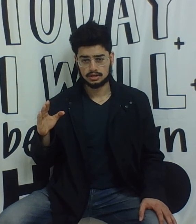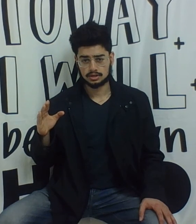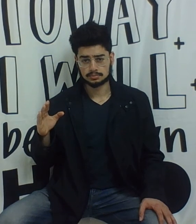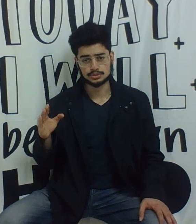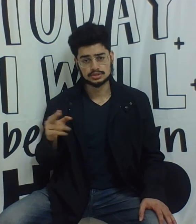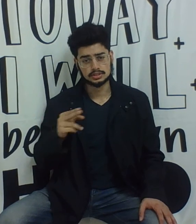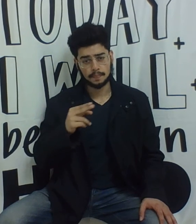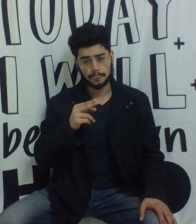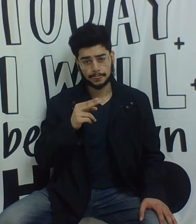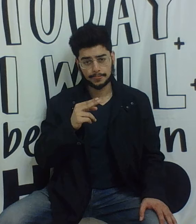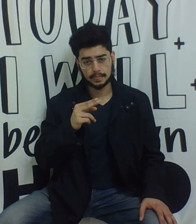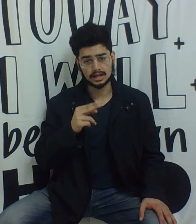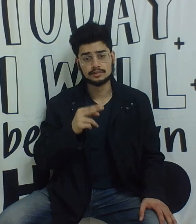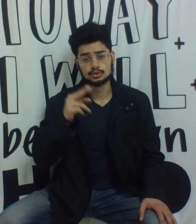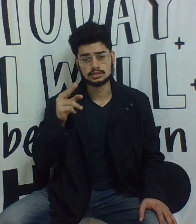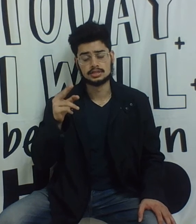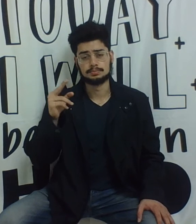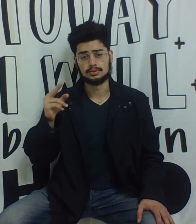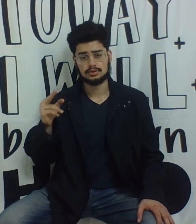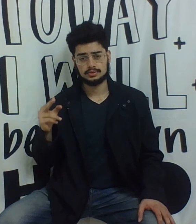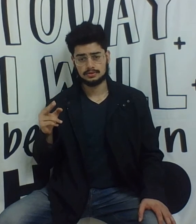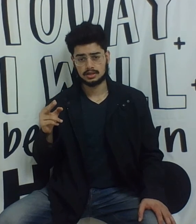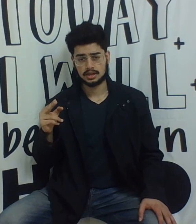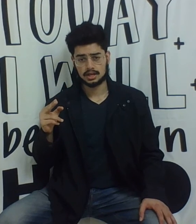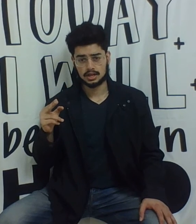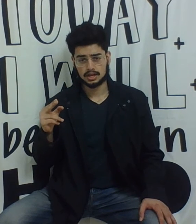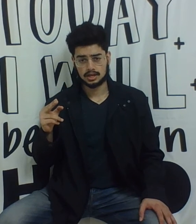But you see, I'll give you an example.